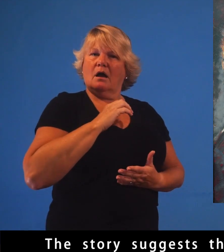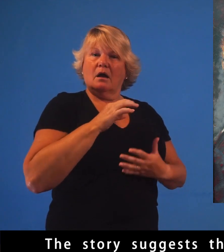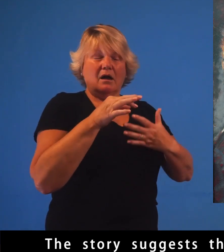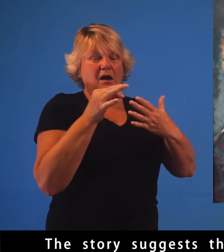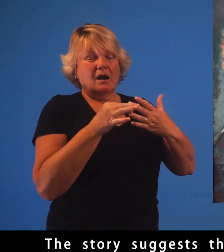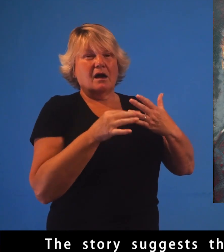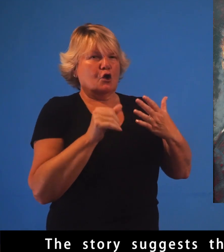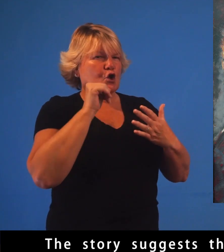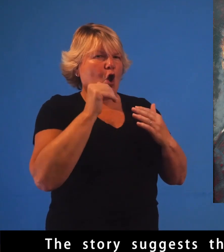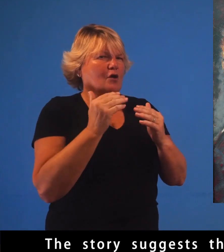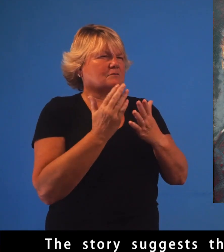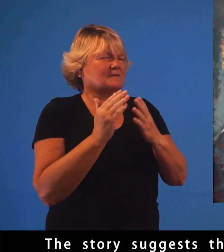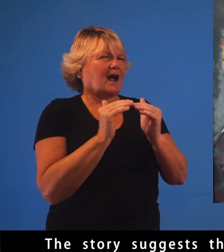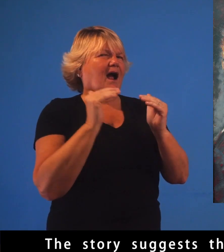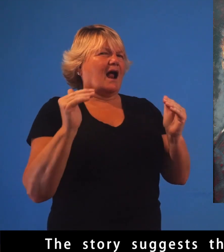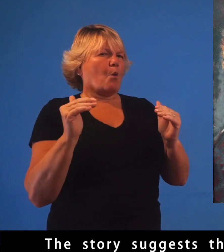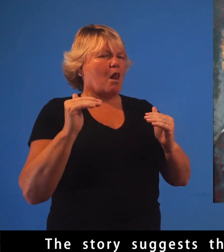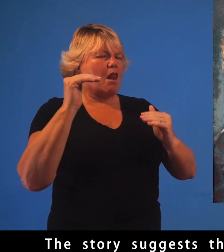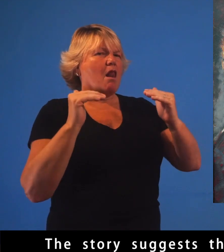equal quantity,